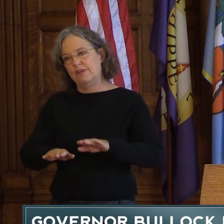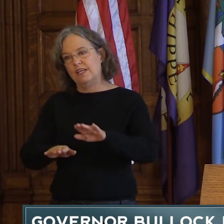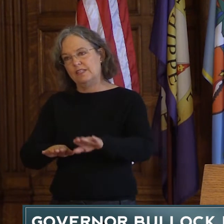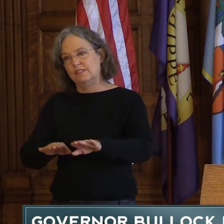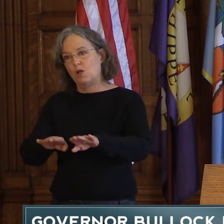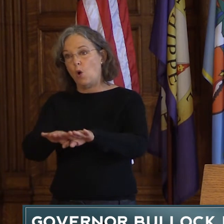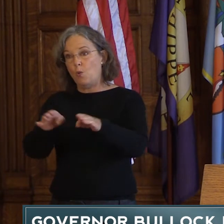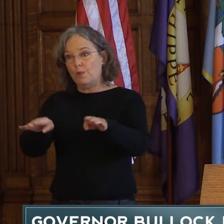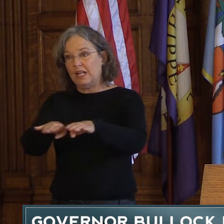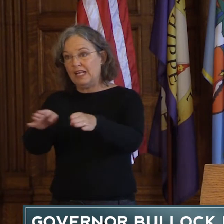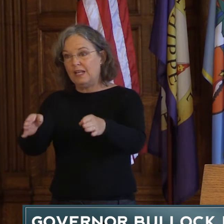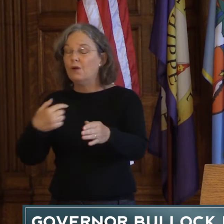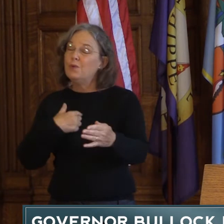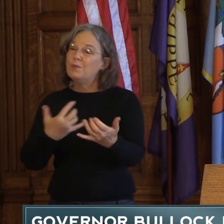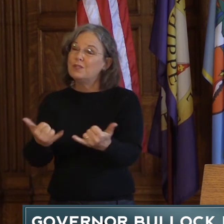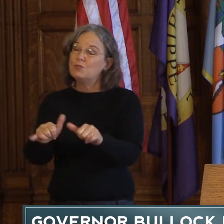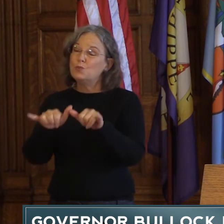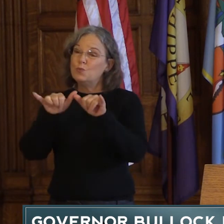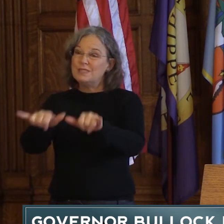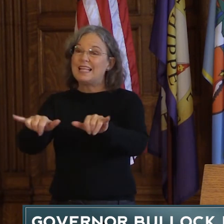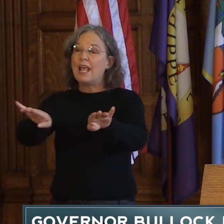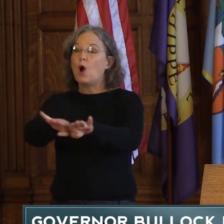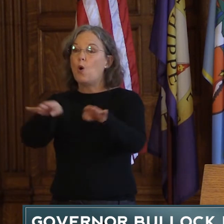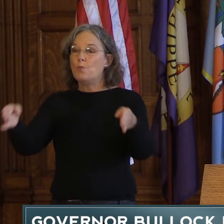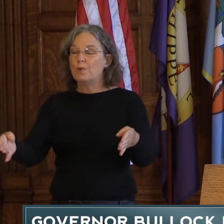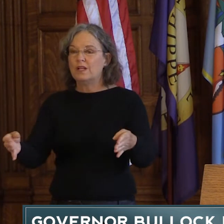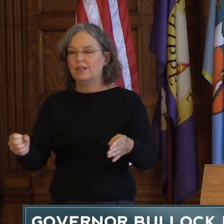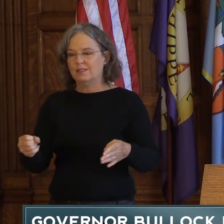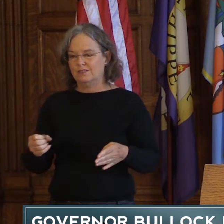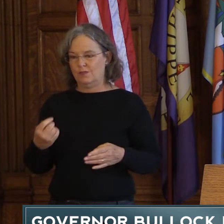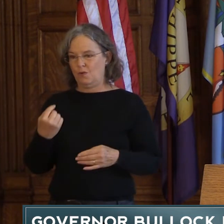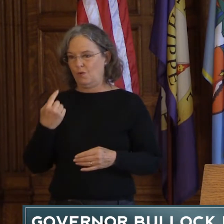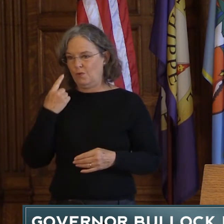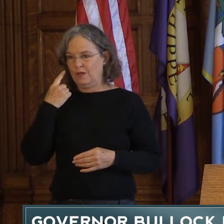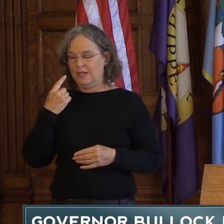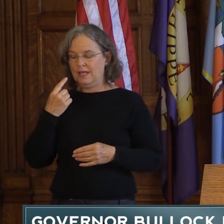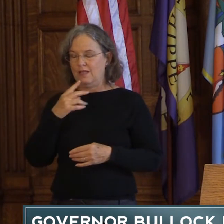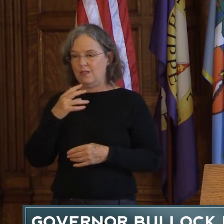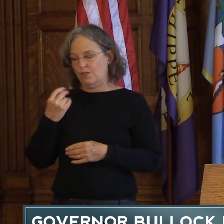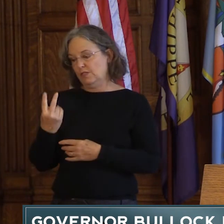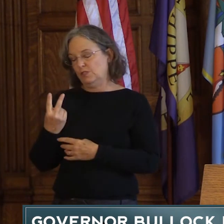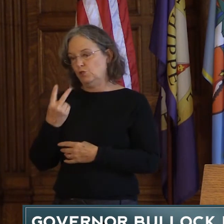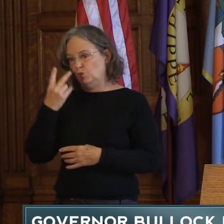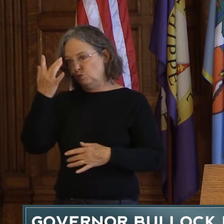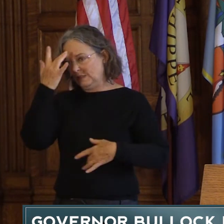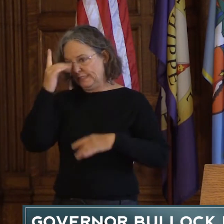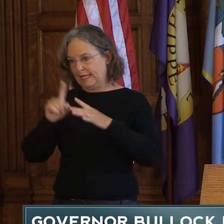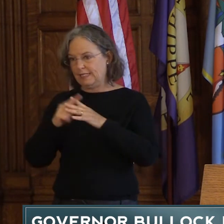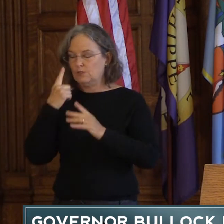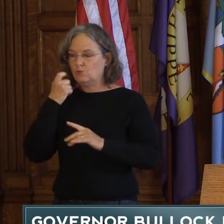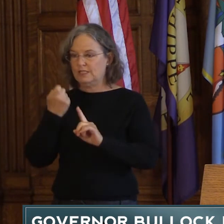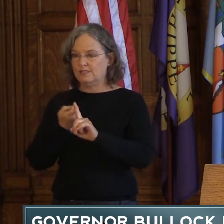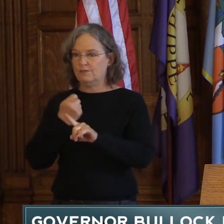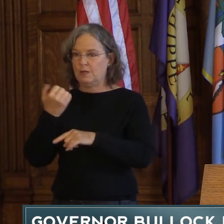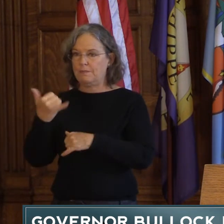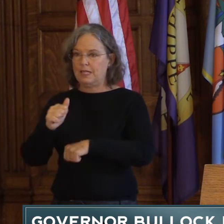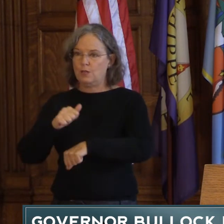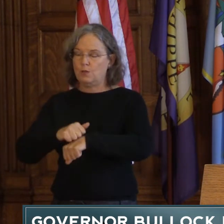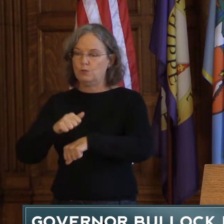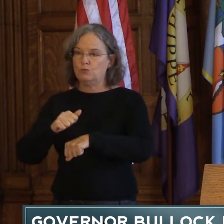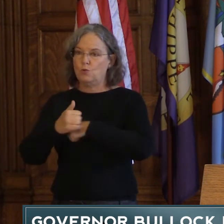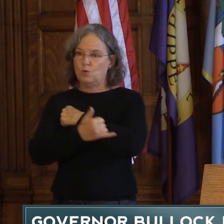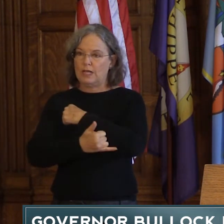open. And even these cases most recently from Gallatin County sort of underscored now